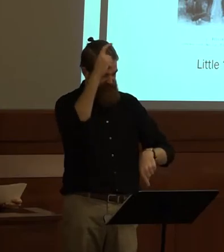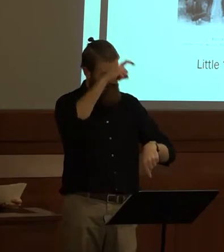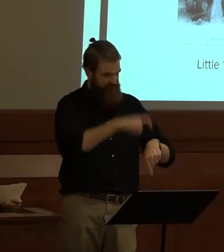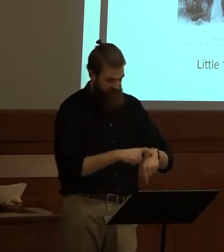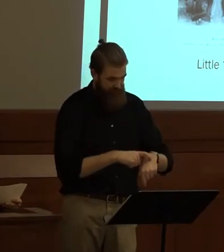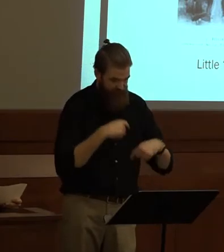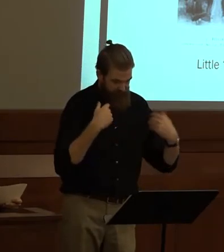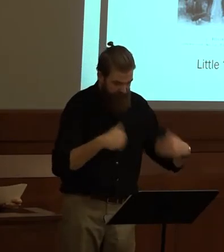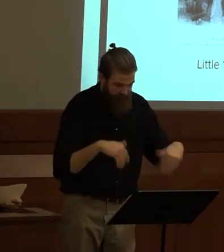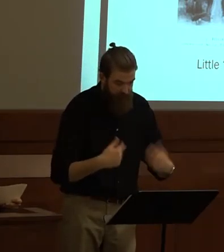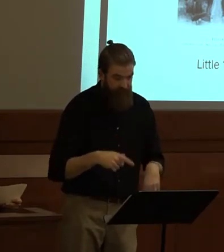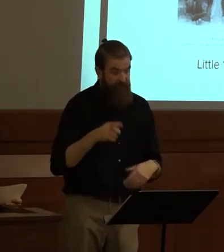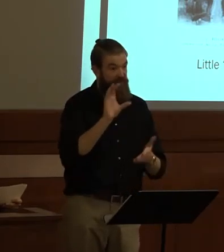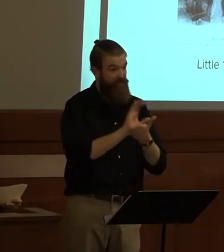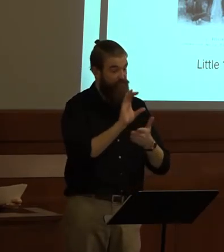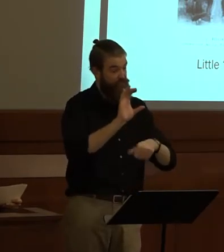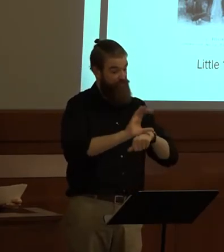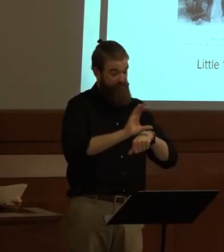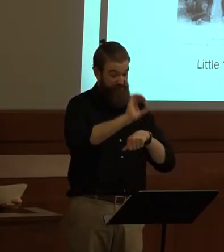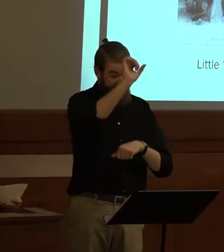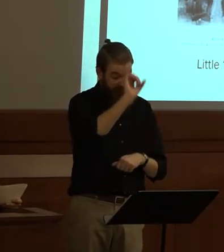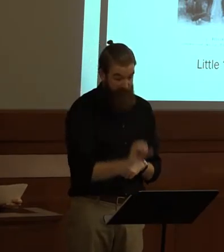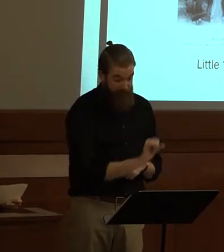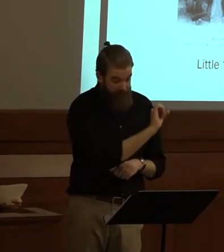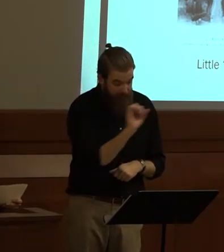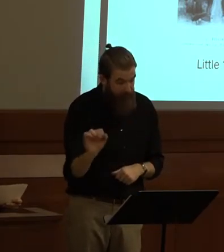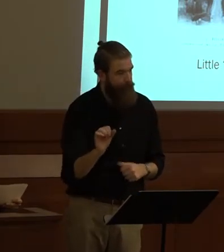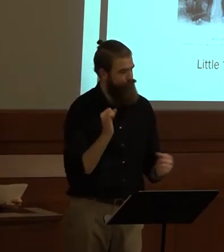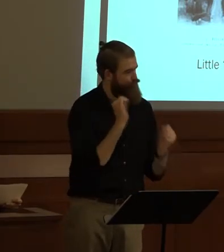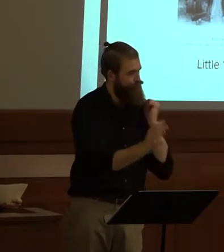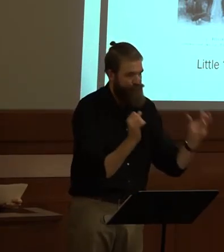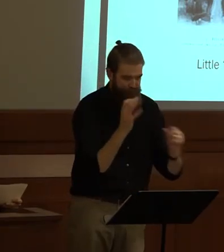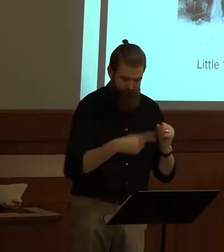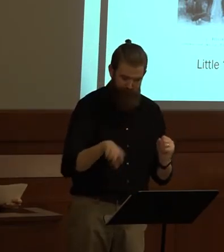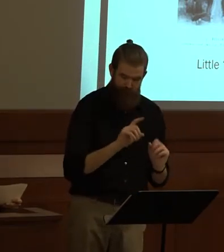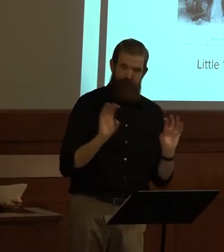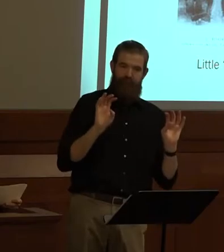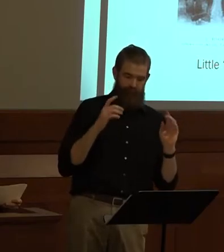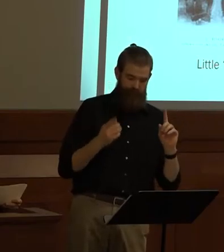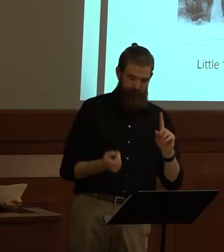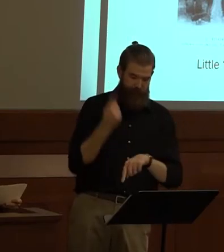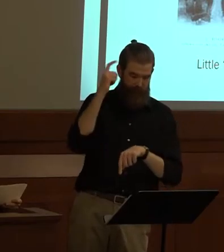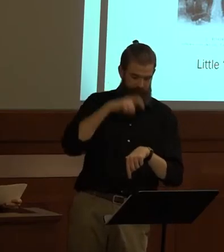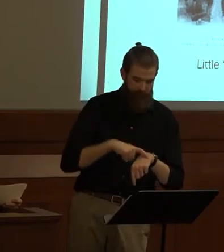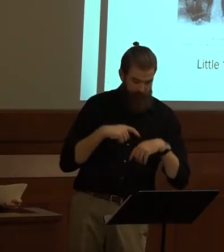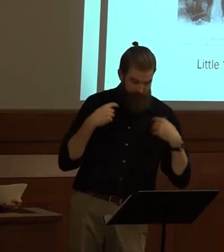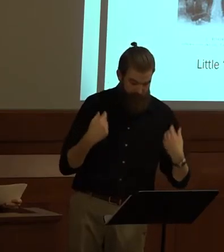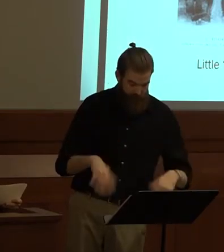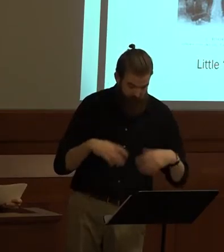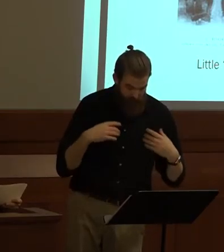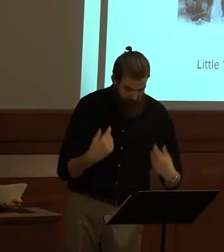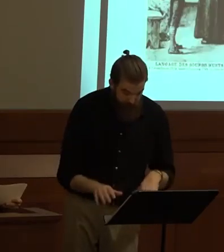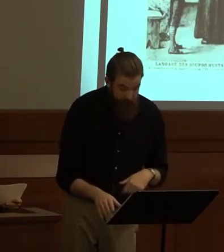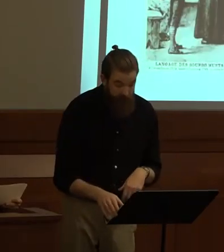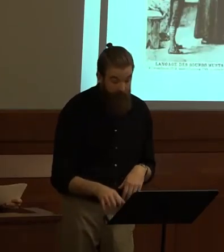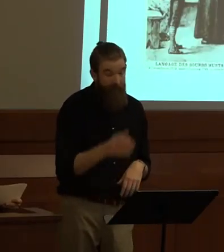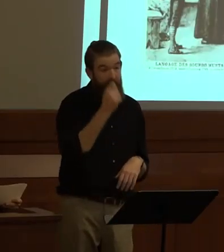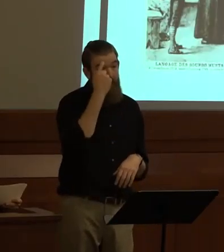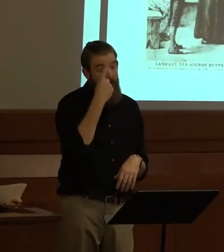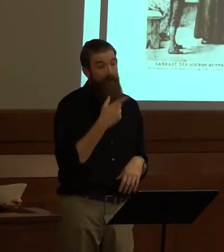The school La Fonta had attended as a child, the Institute for Deaf Mutes in Bordeaux, was a branch of the famous